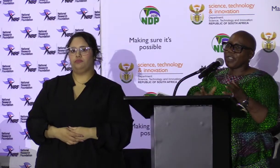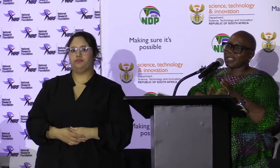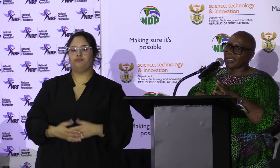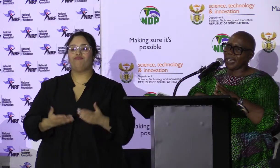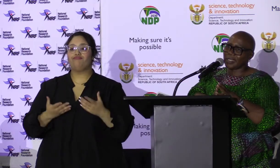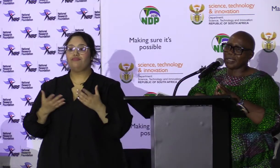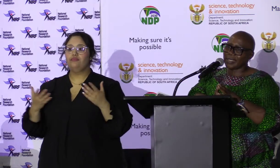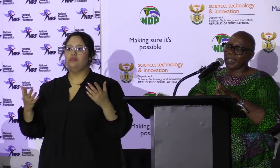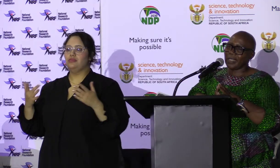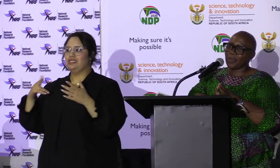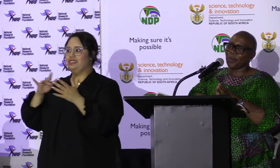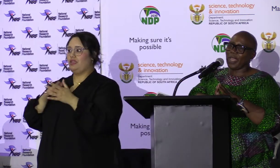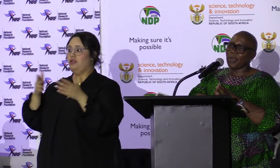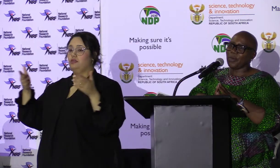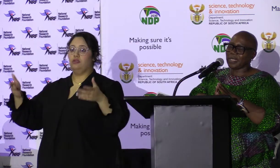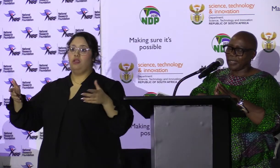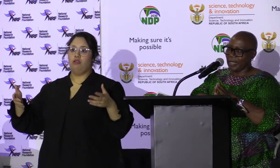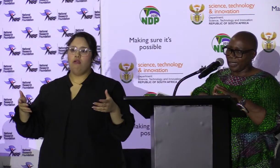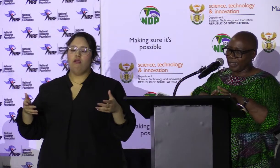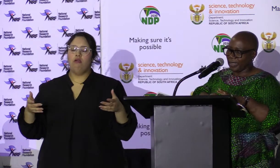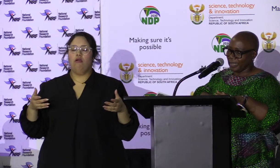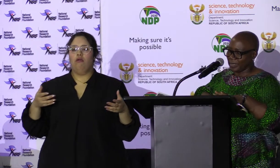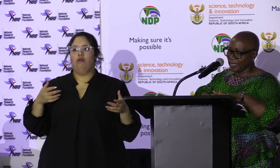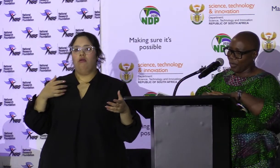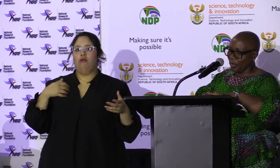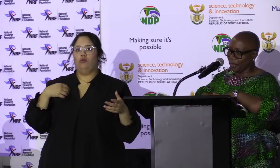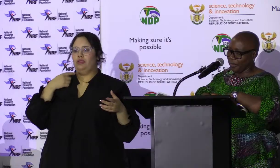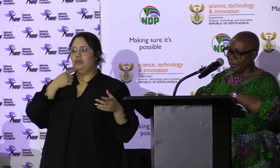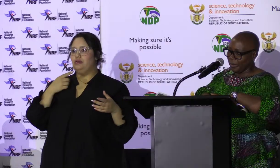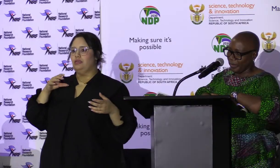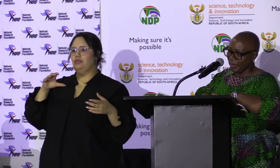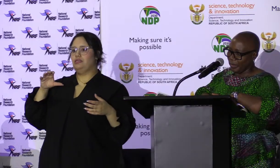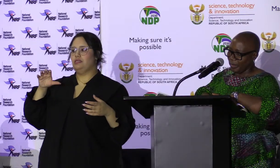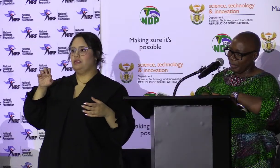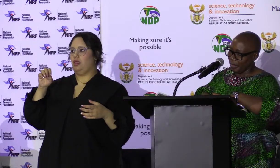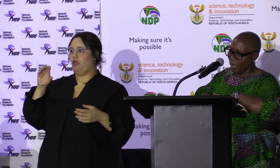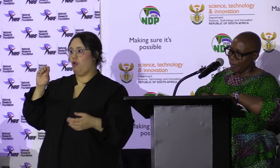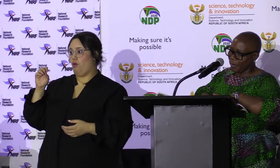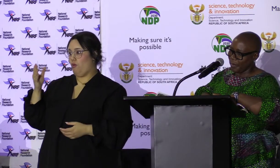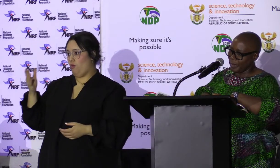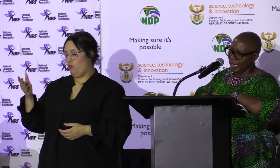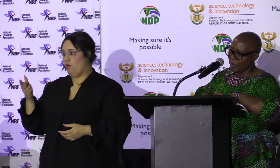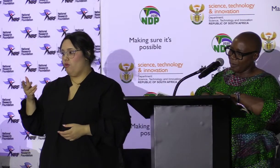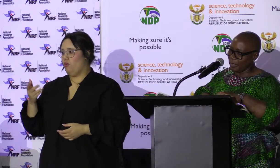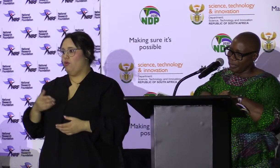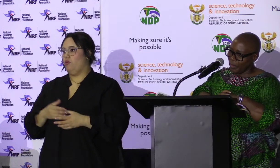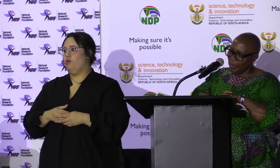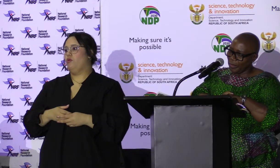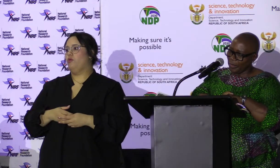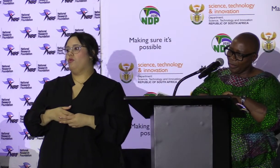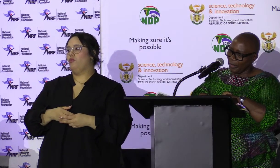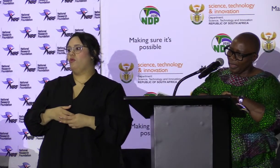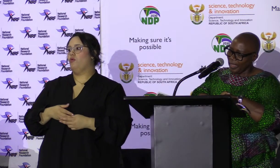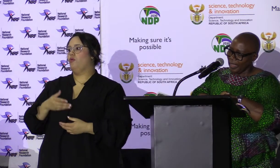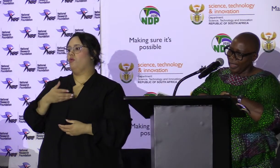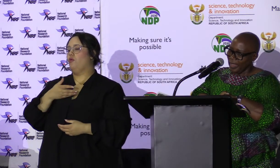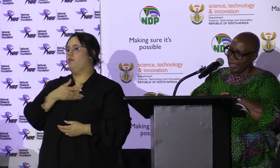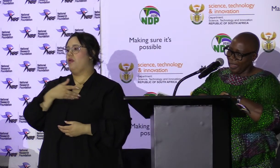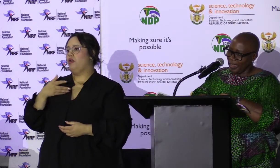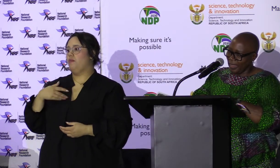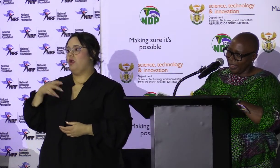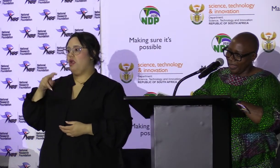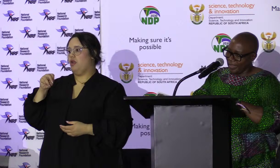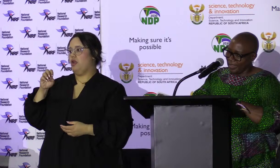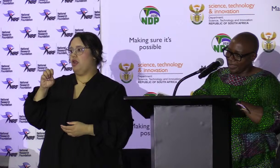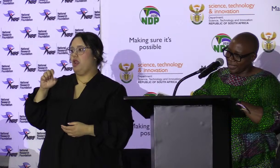this is one of the centers really where we are saying CEO, Babu Nelumondo,